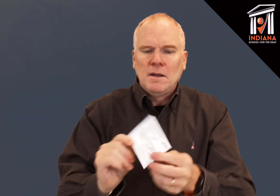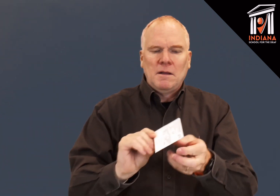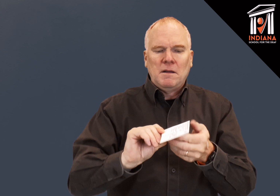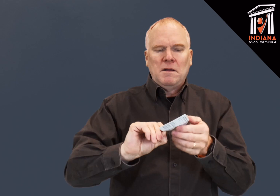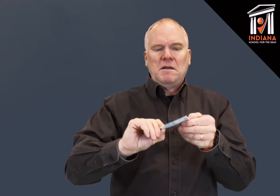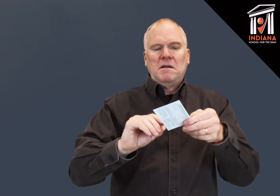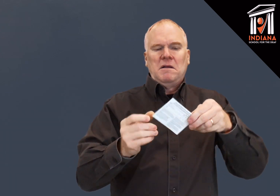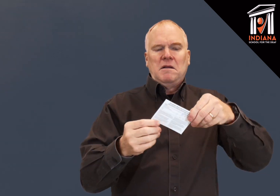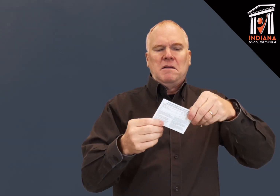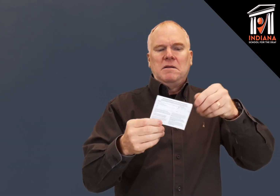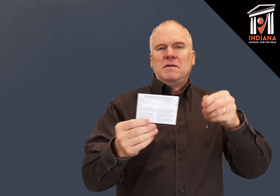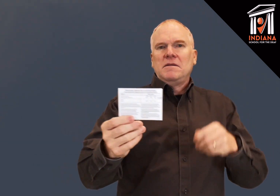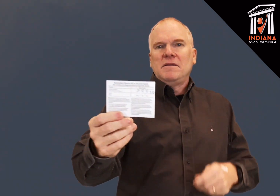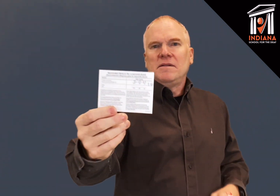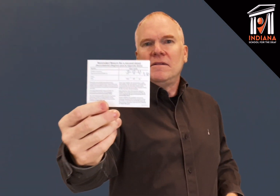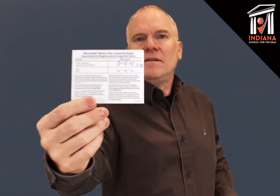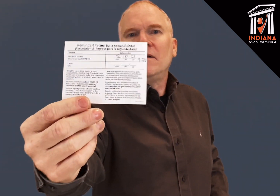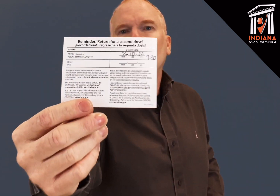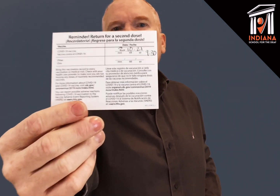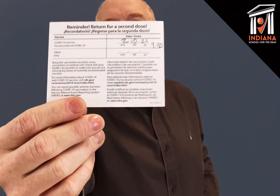This is the card.